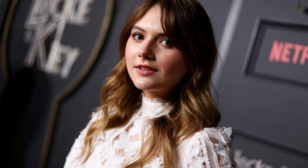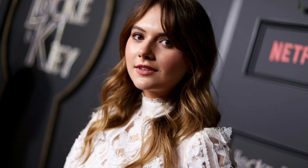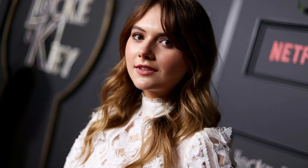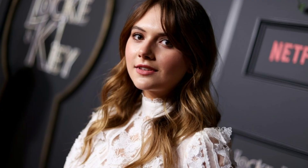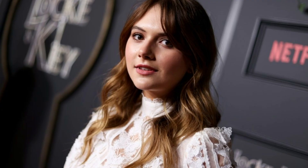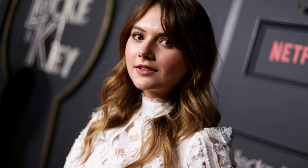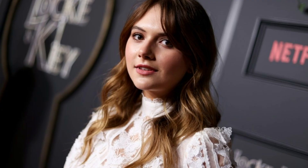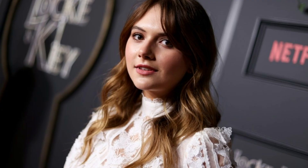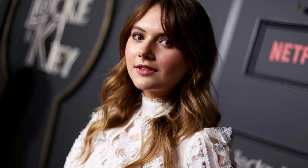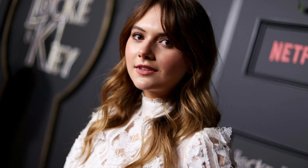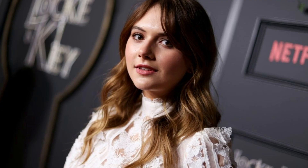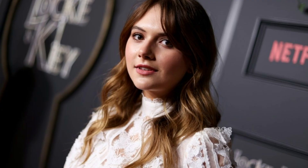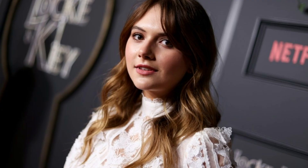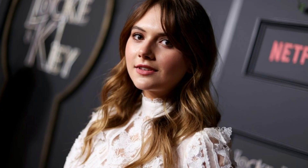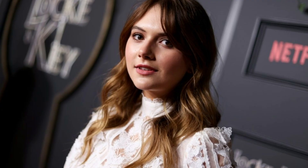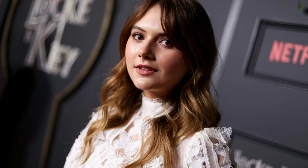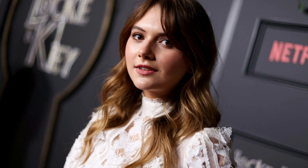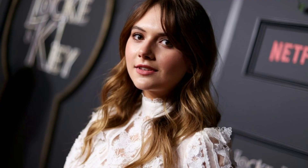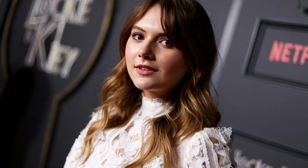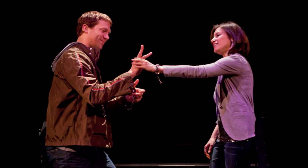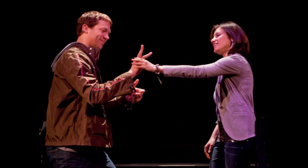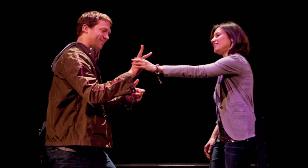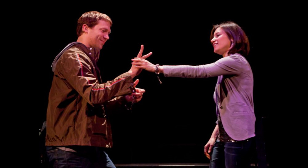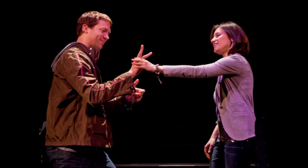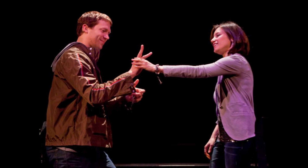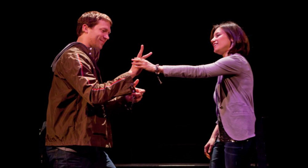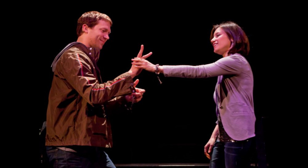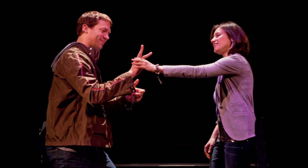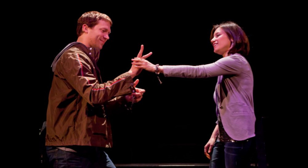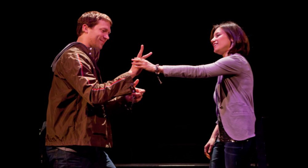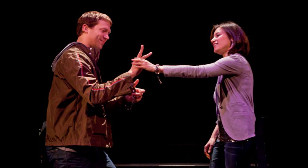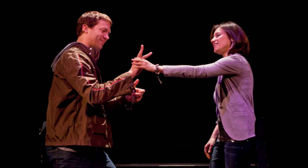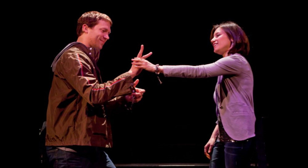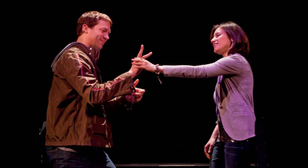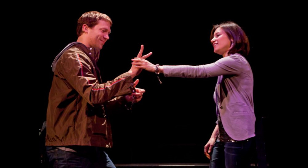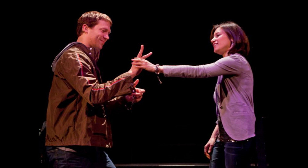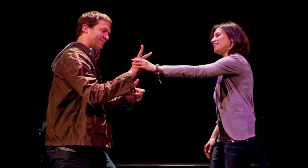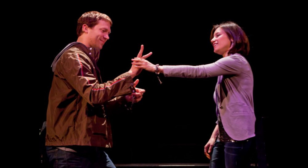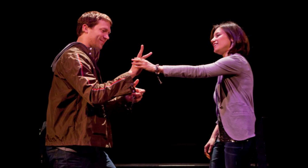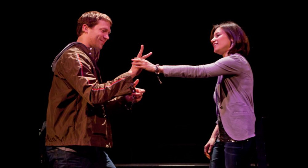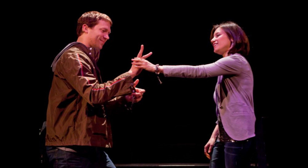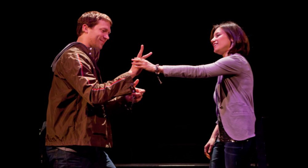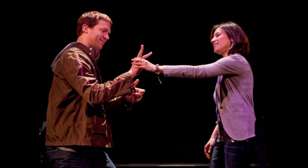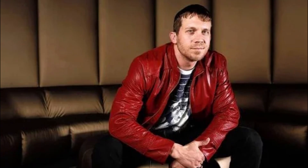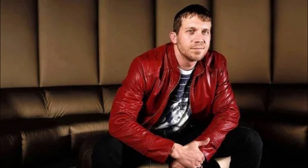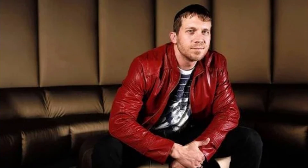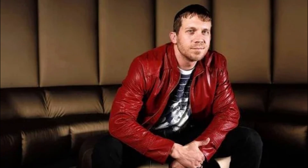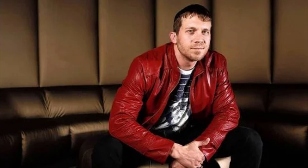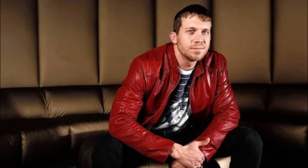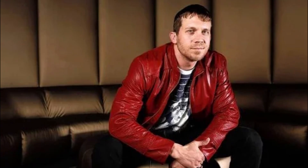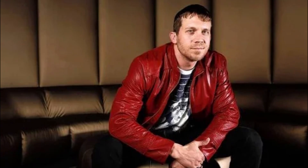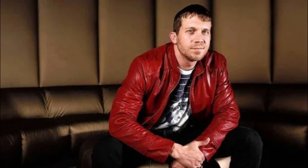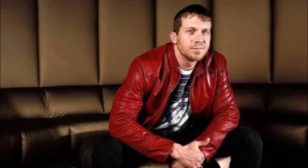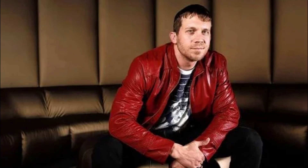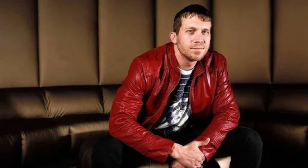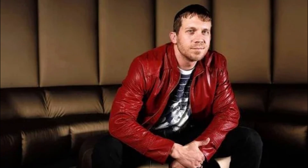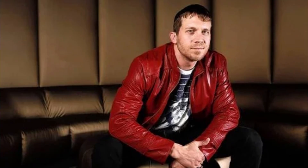ASL at the Oscars. Russell Harvard. Deaf actor Russell Harvard, known for There Will Be Blood and